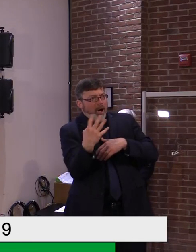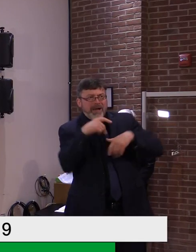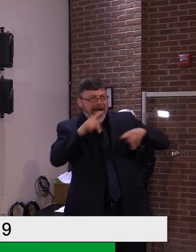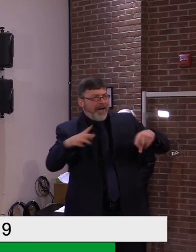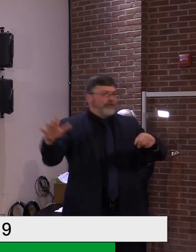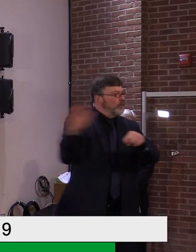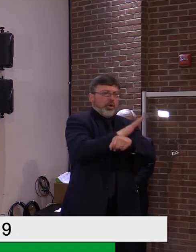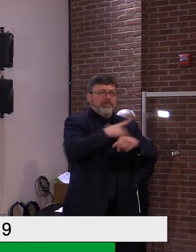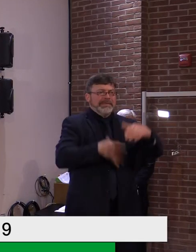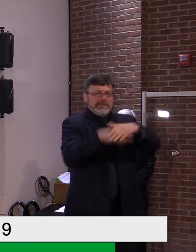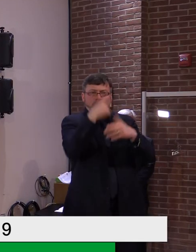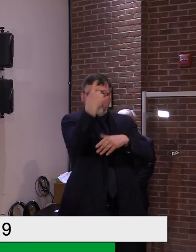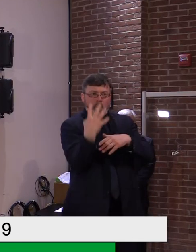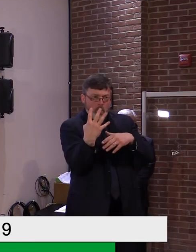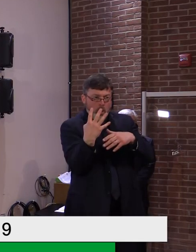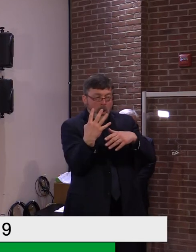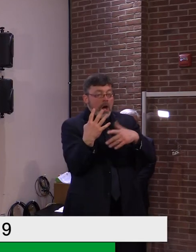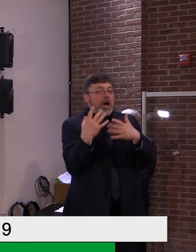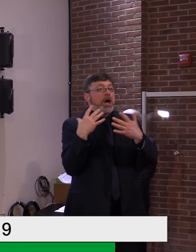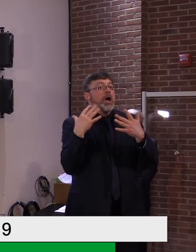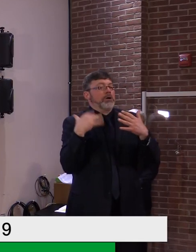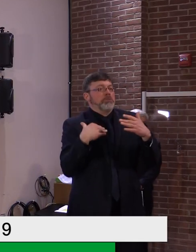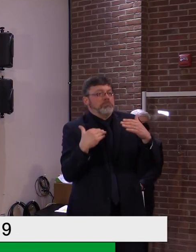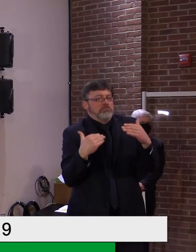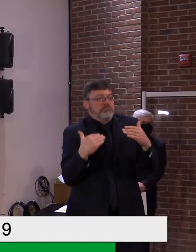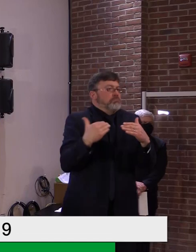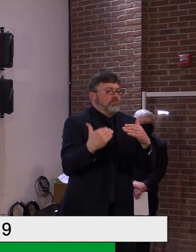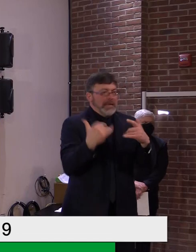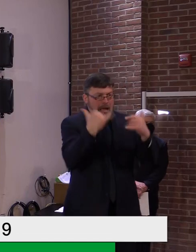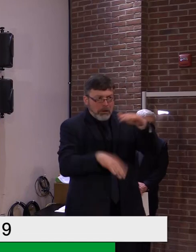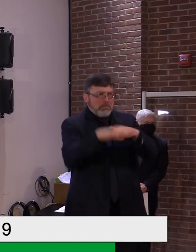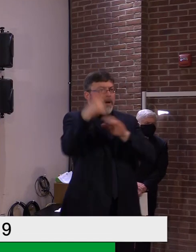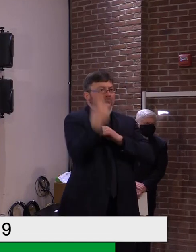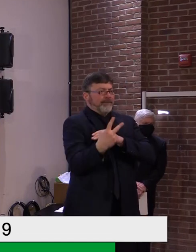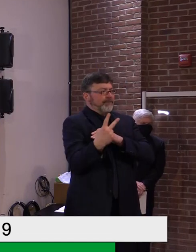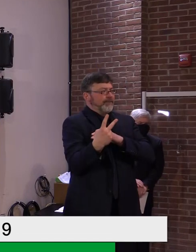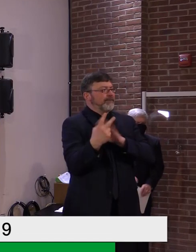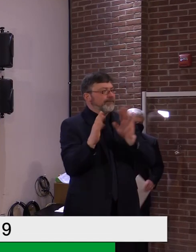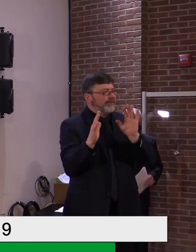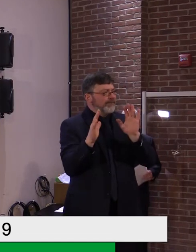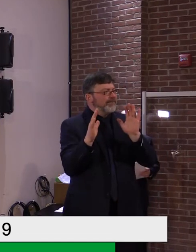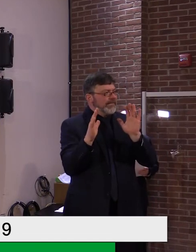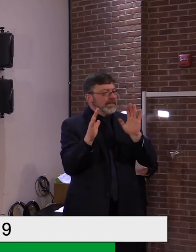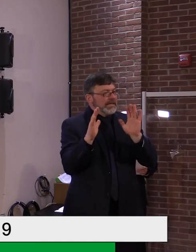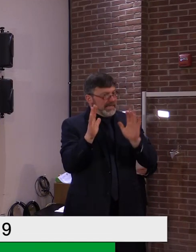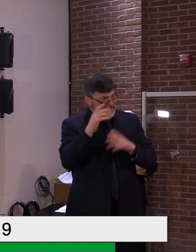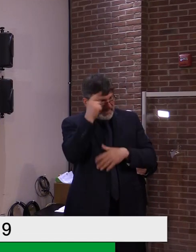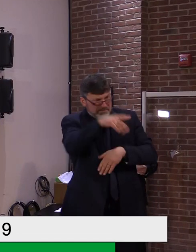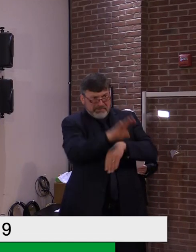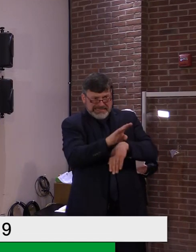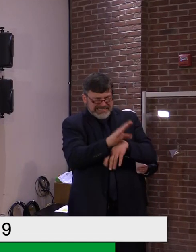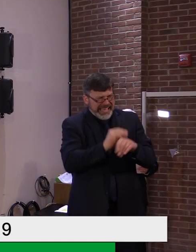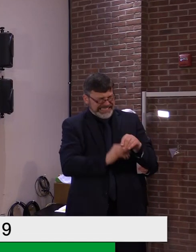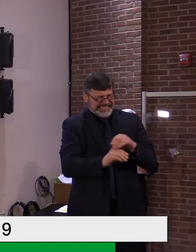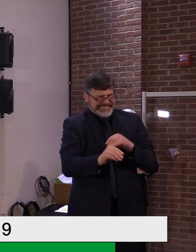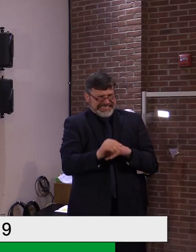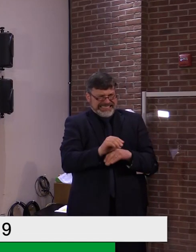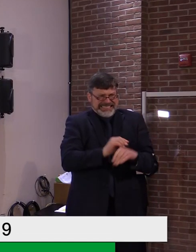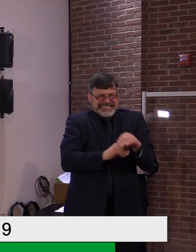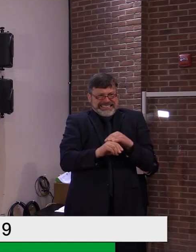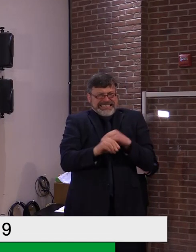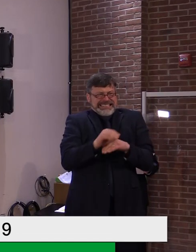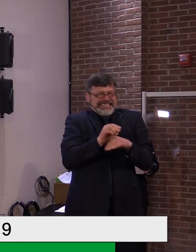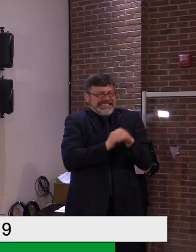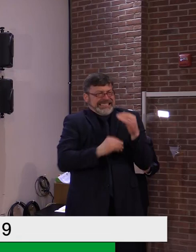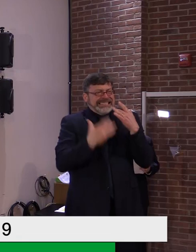deliver their service or make their product. And we continue to try to find safe ways to get them open. And as you heard Rebecca say